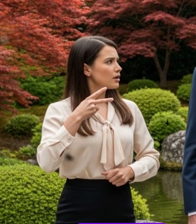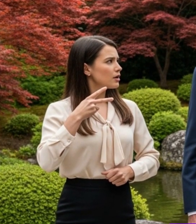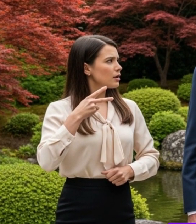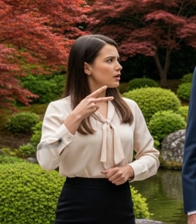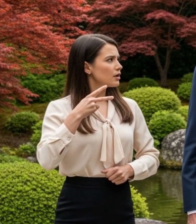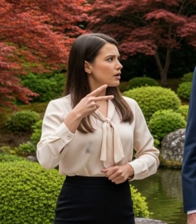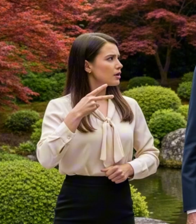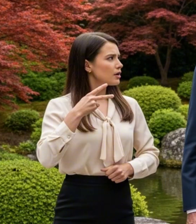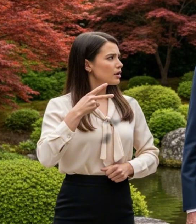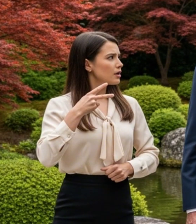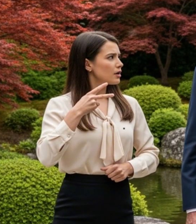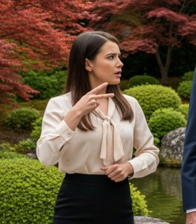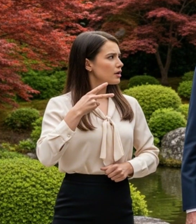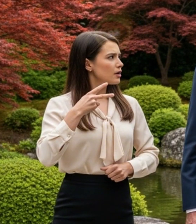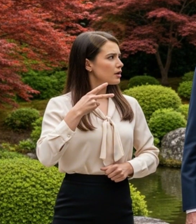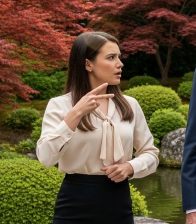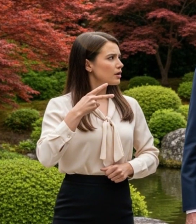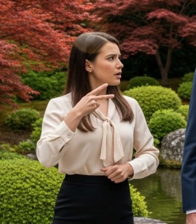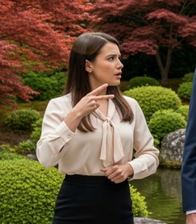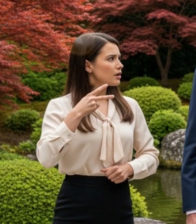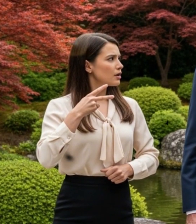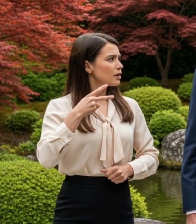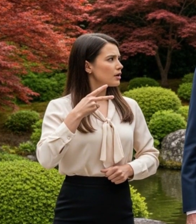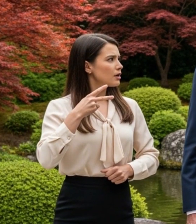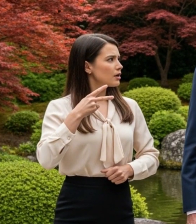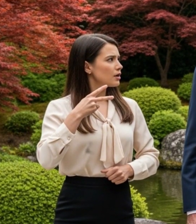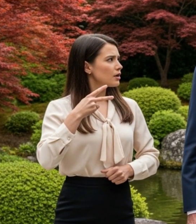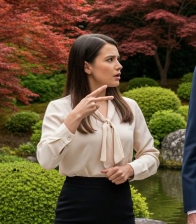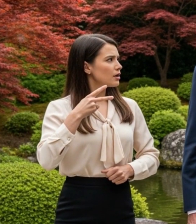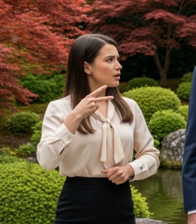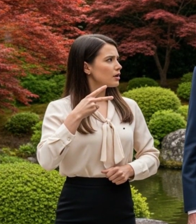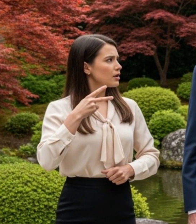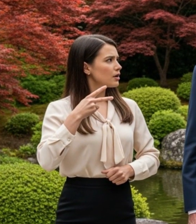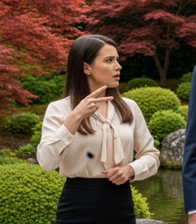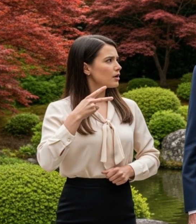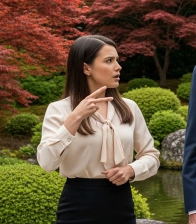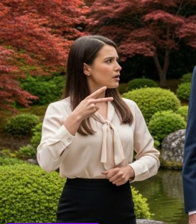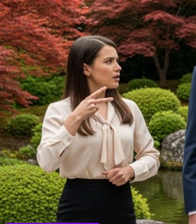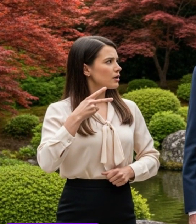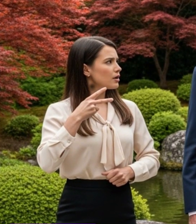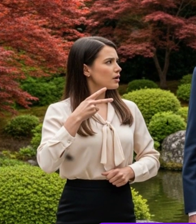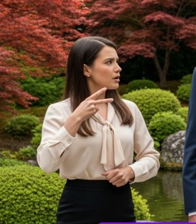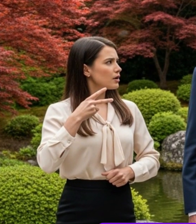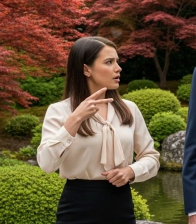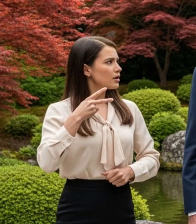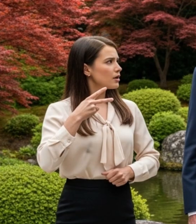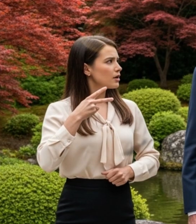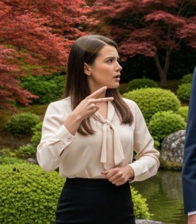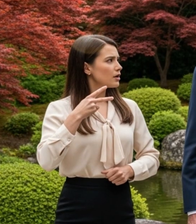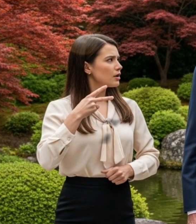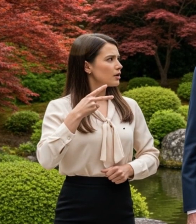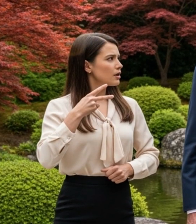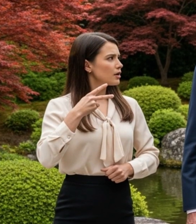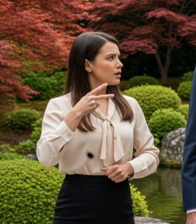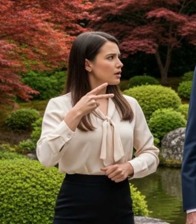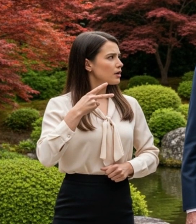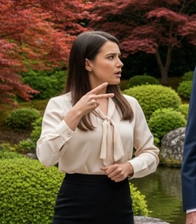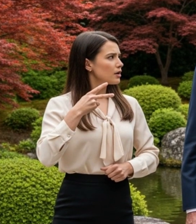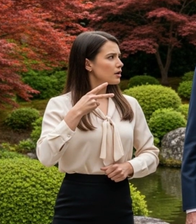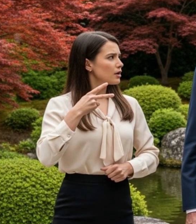but Julian was already moving away. "Find me at MIT," Julian signed before disappearing through the door.